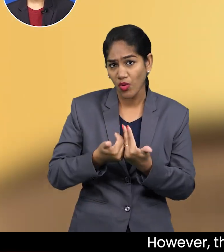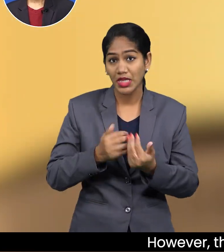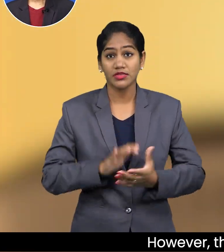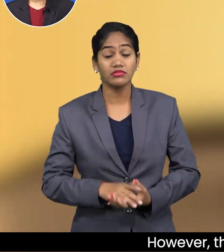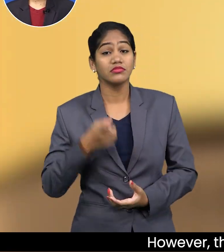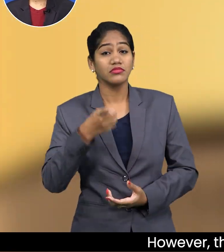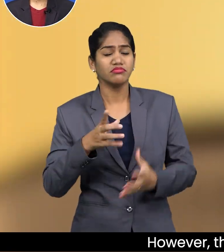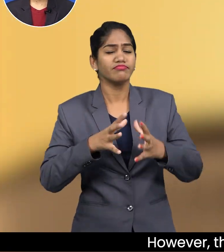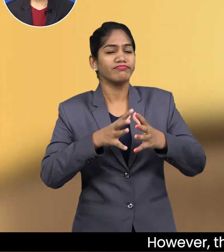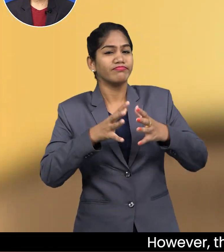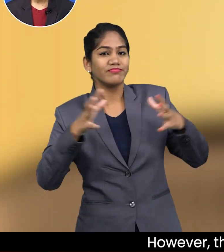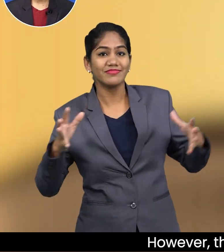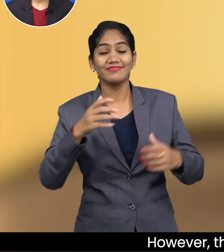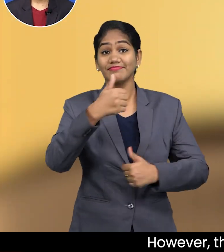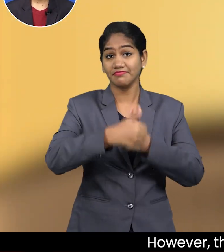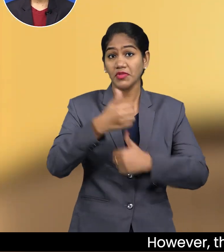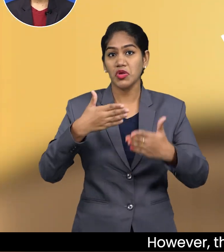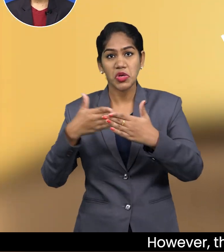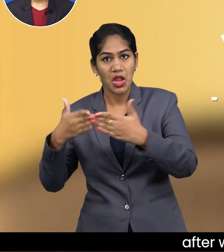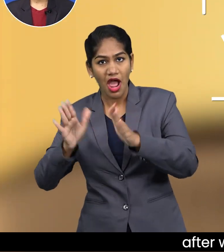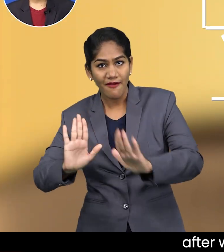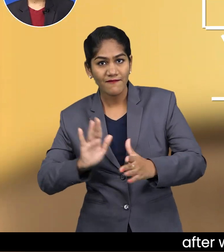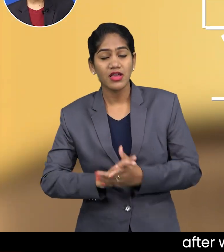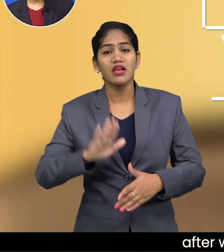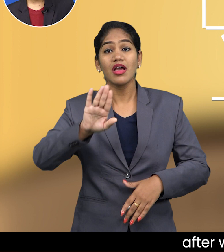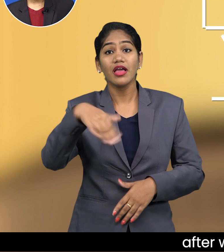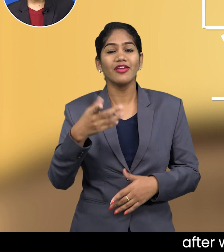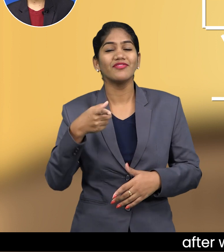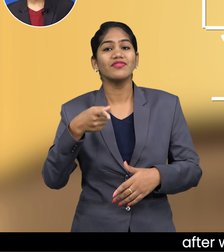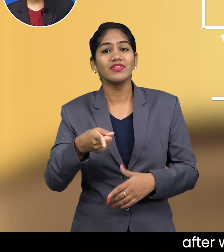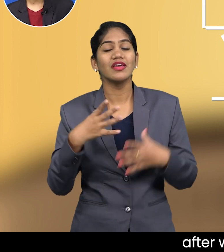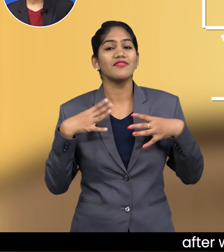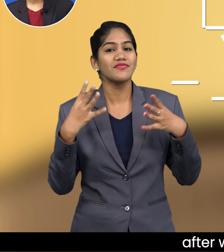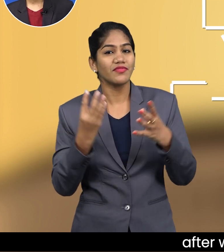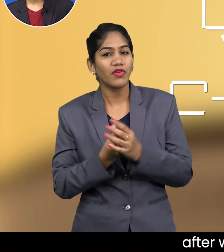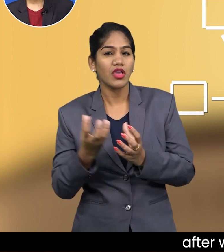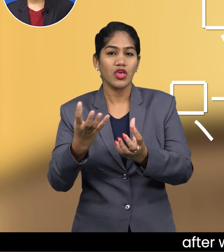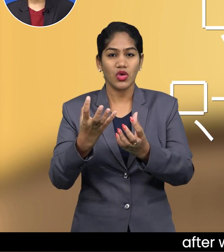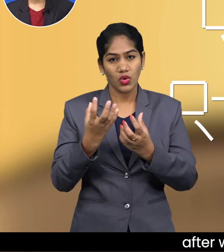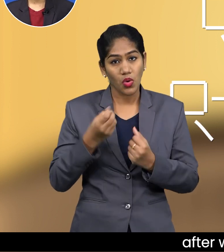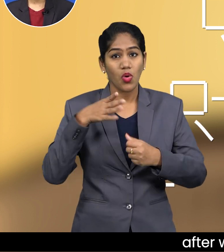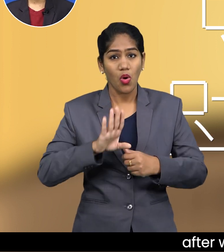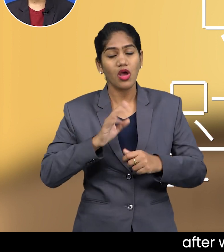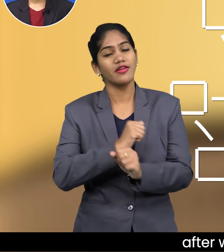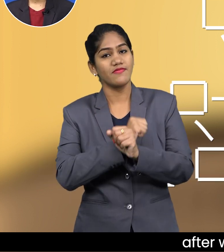However, there was a big challenge after we got our freedom.